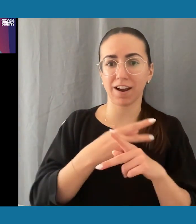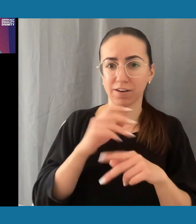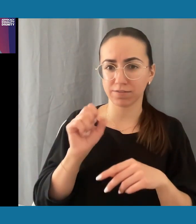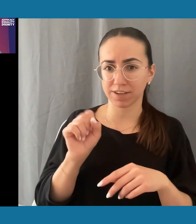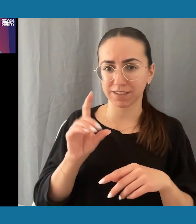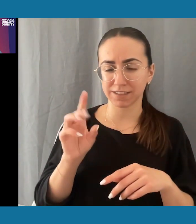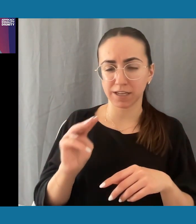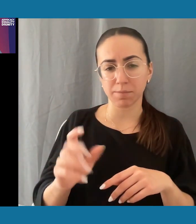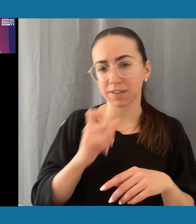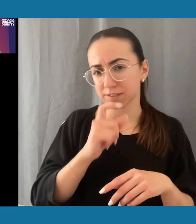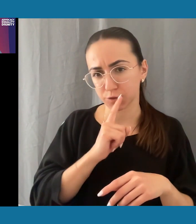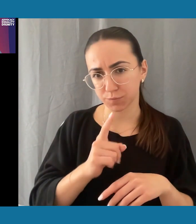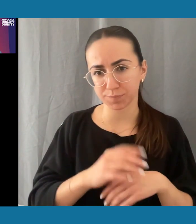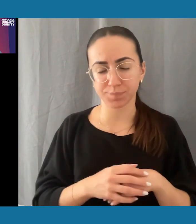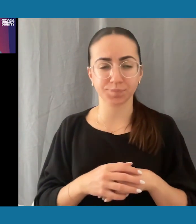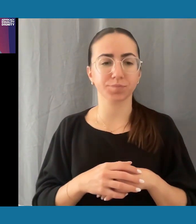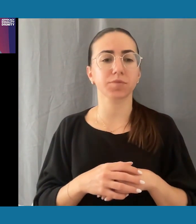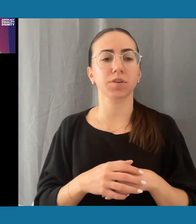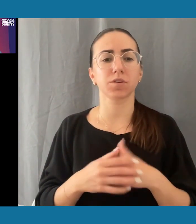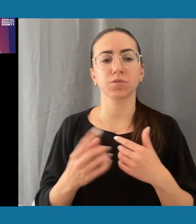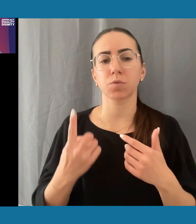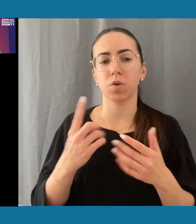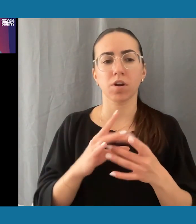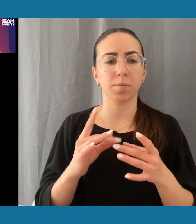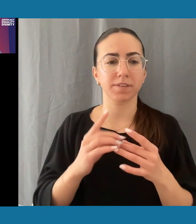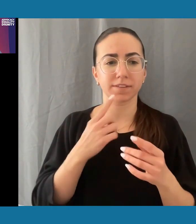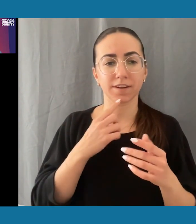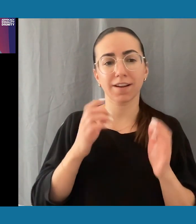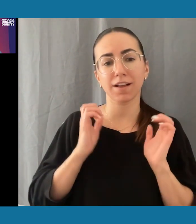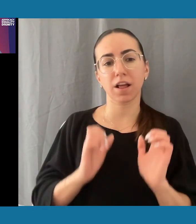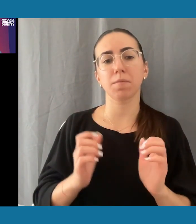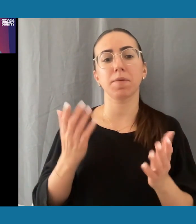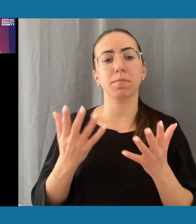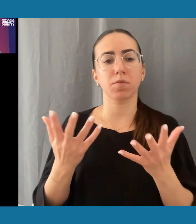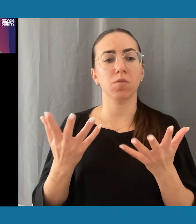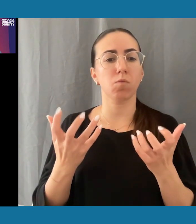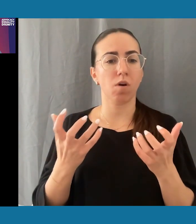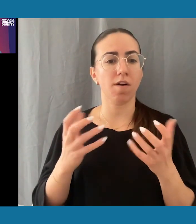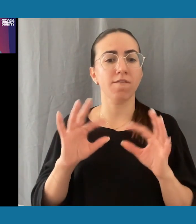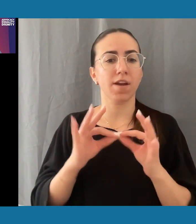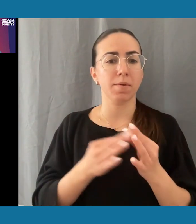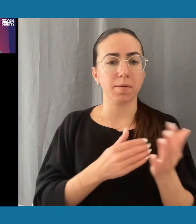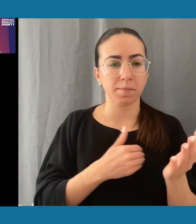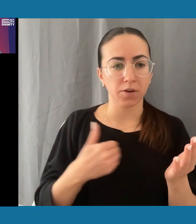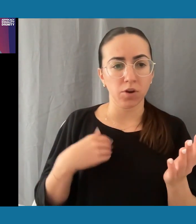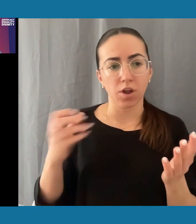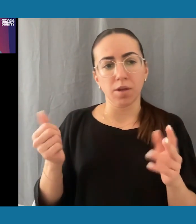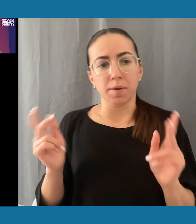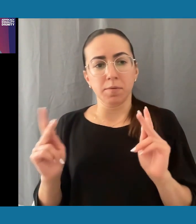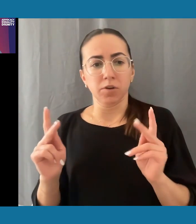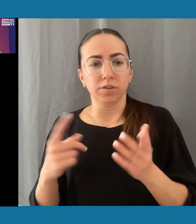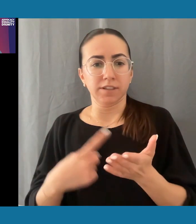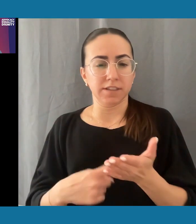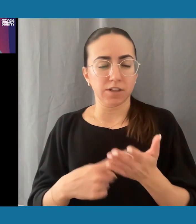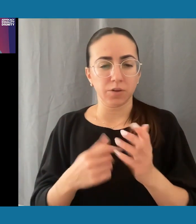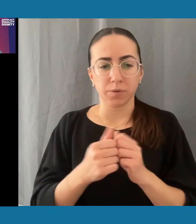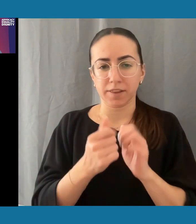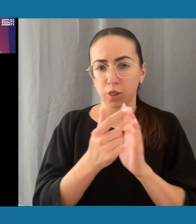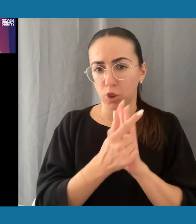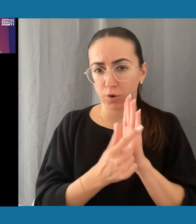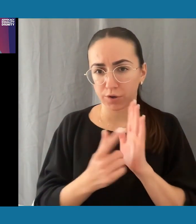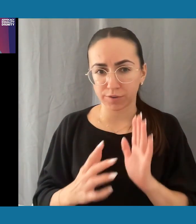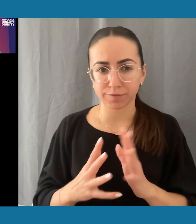true. So one of the comments says the client may wish to have family members or other persons participate in discussions with the lawyer.